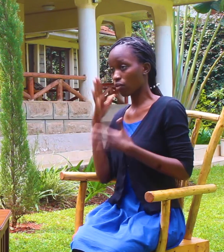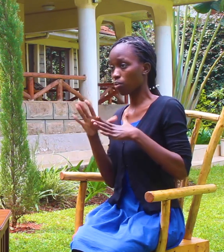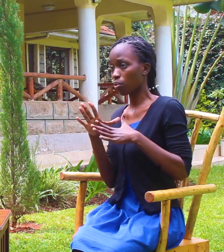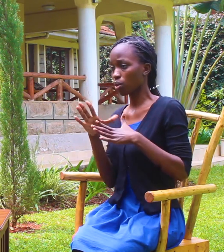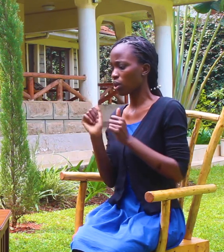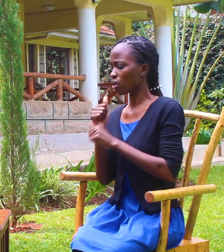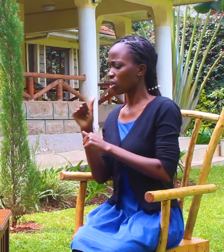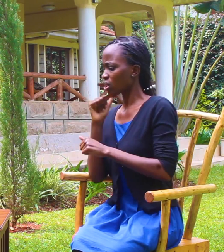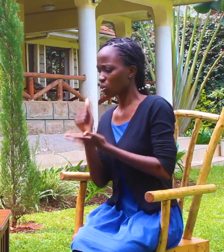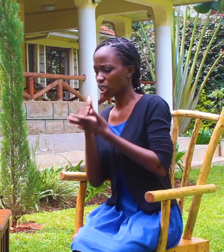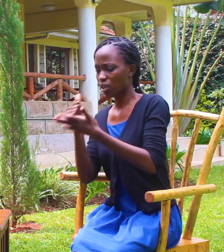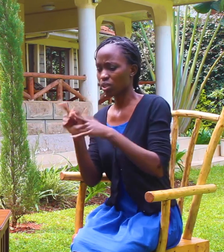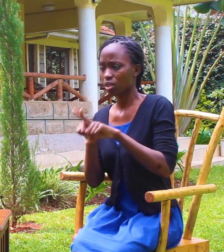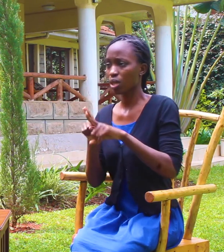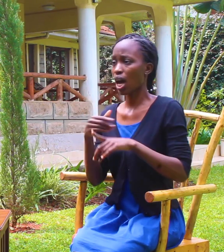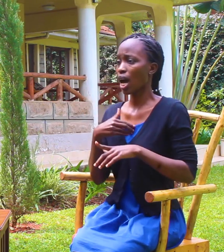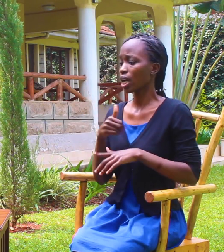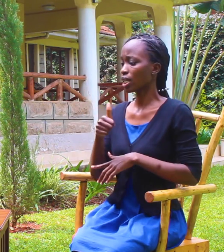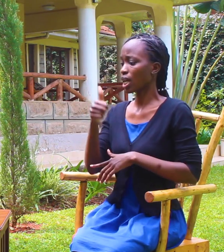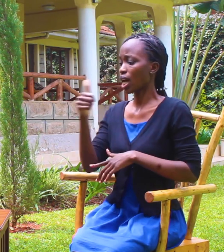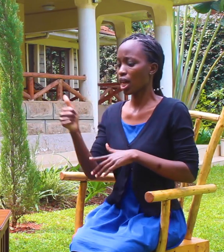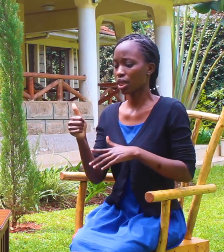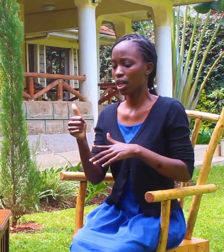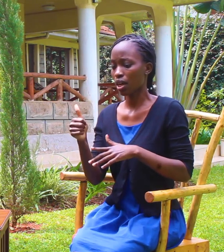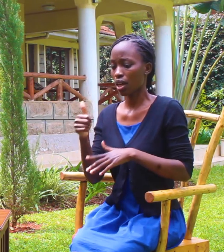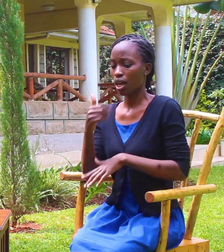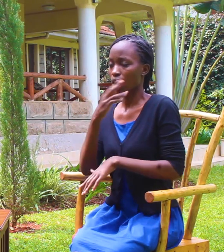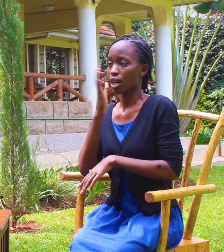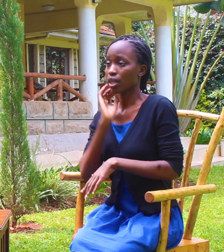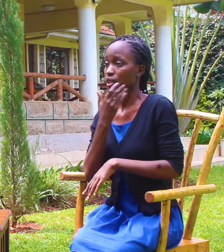There was another unit in Kenyatta. They couldn't do anything. So